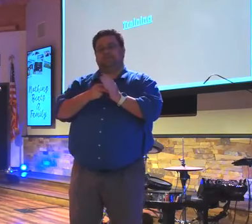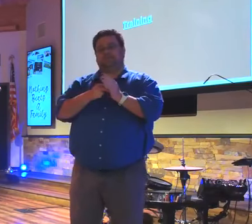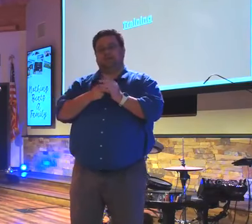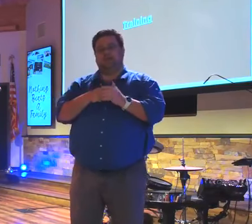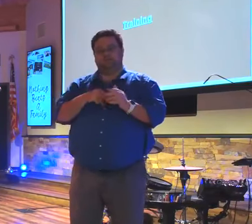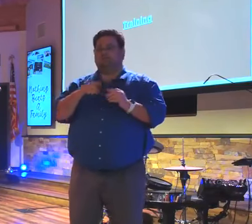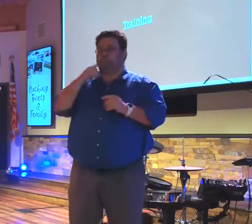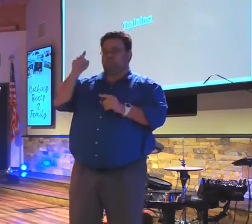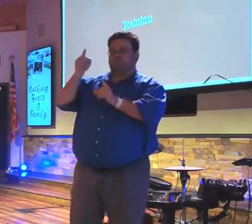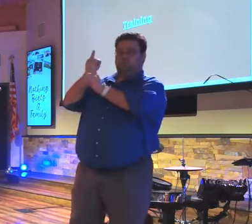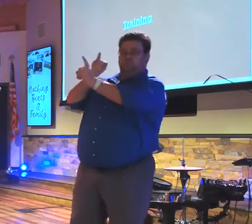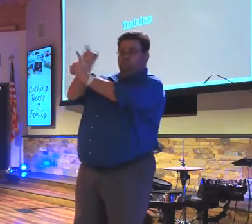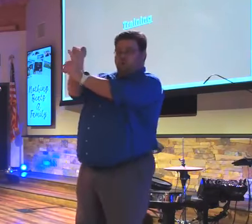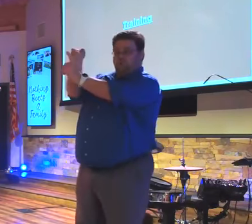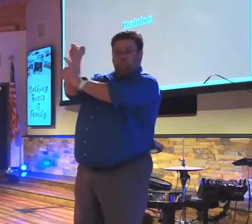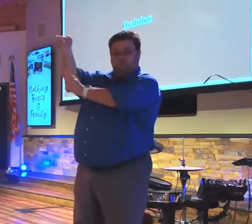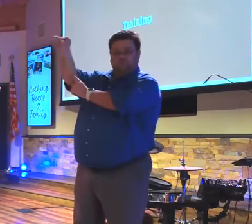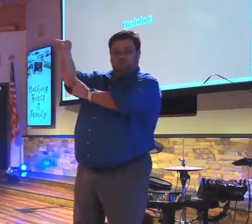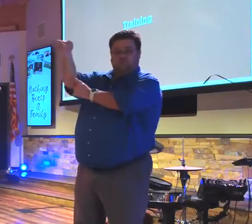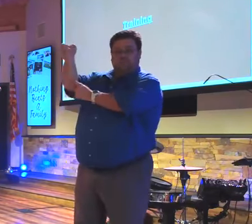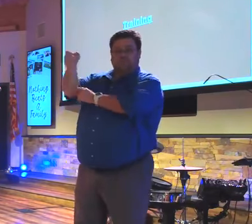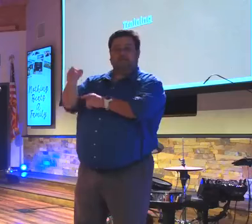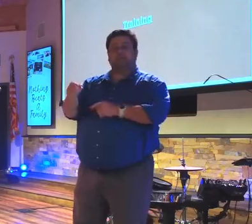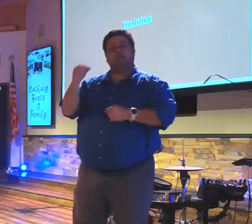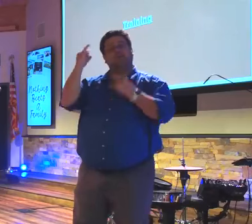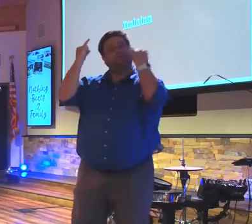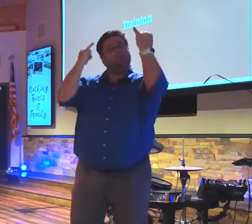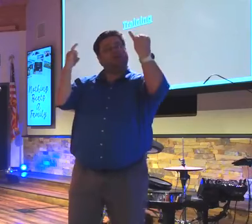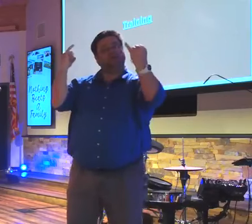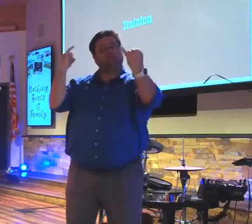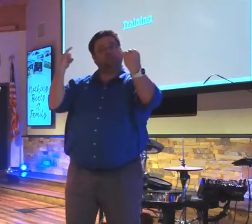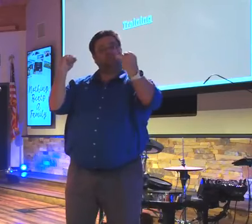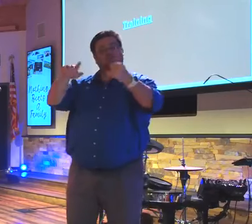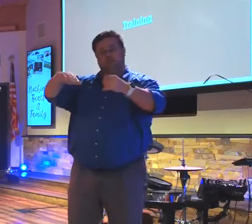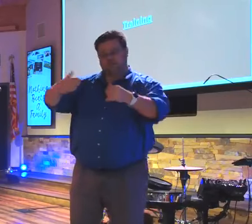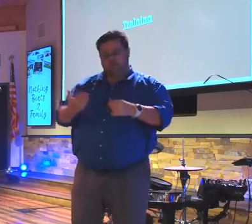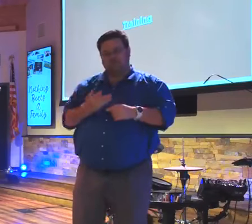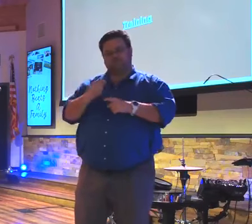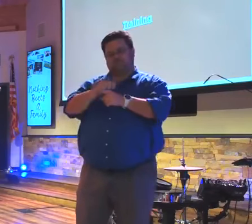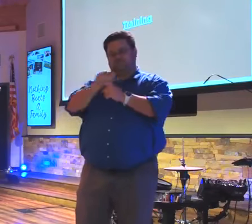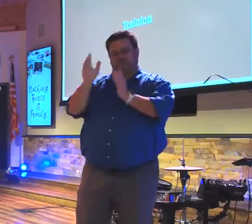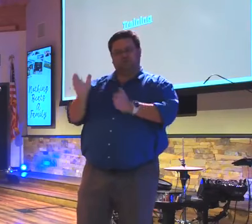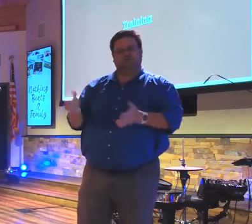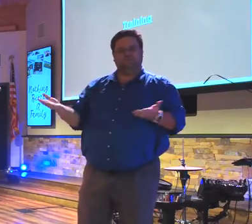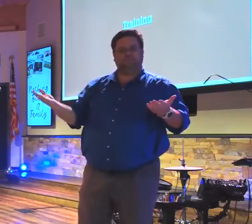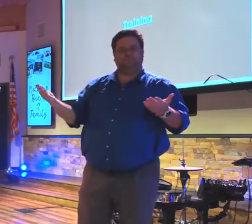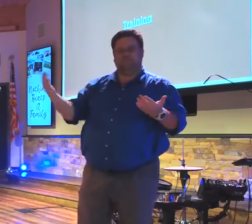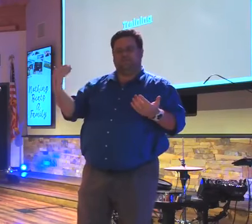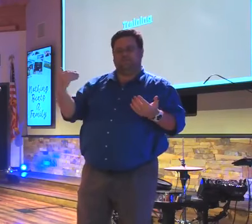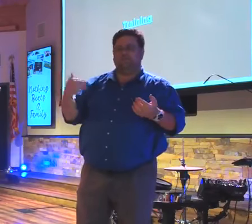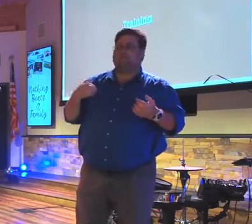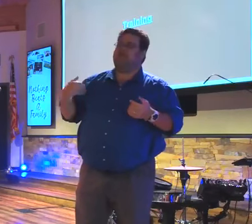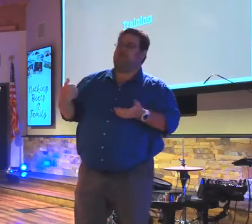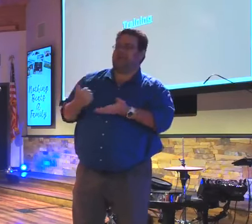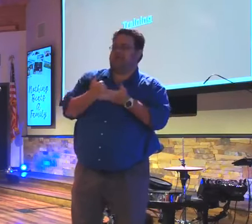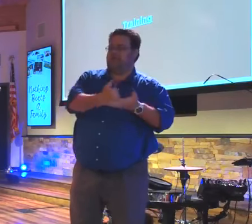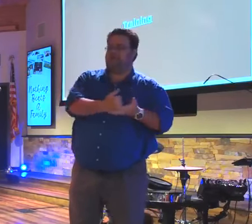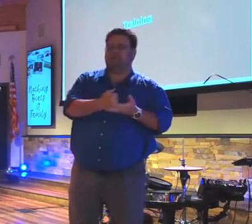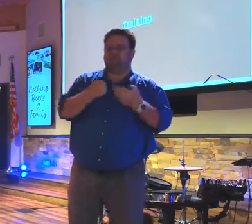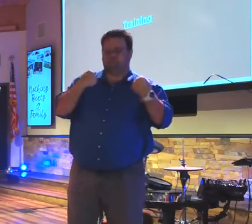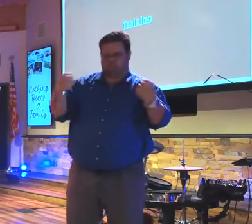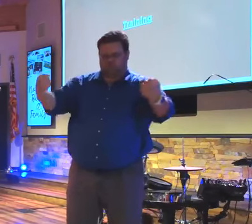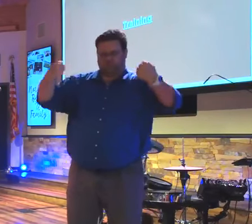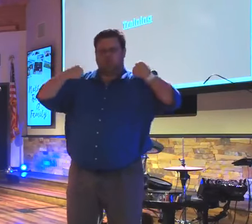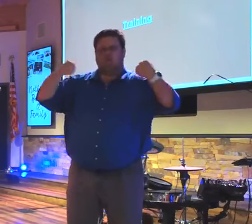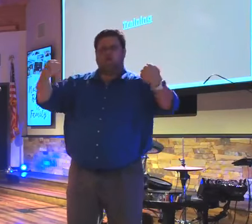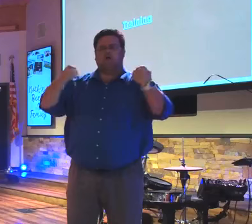positive goal. That makes sense too, right? Imagine you hire a trainer. right? That is going to come and help you work out and lose